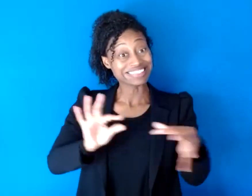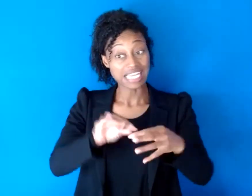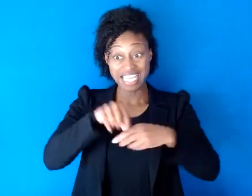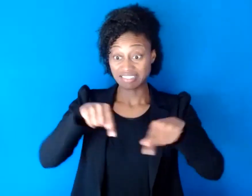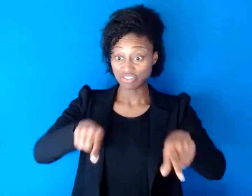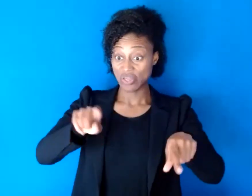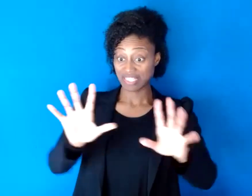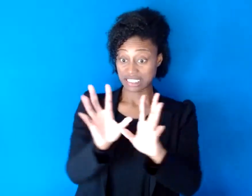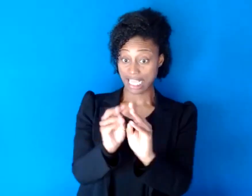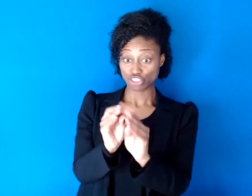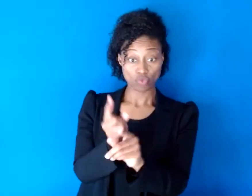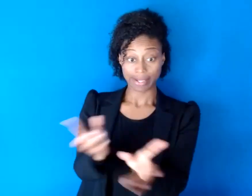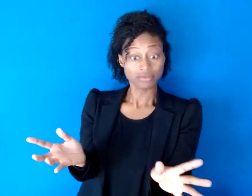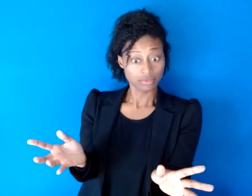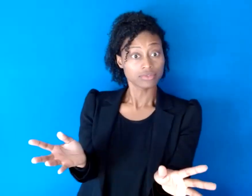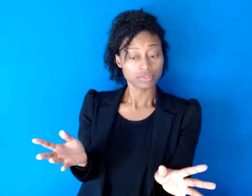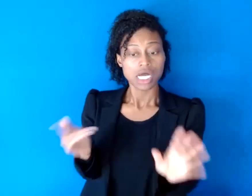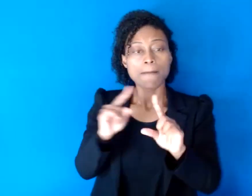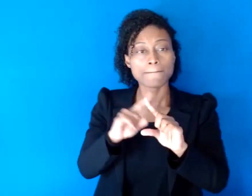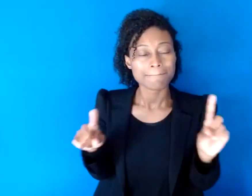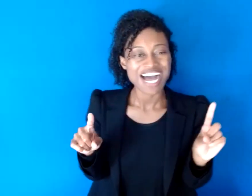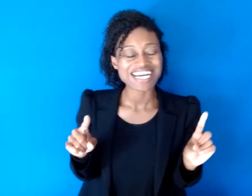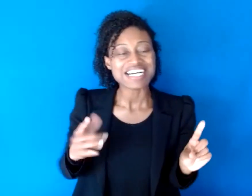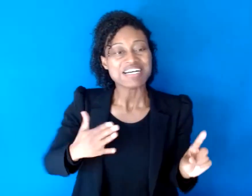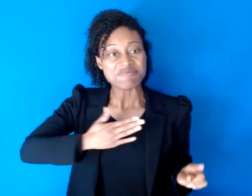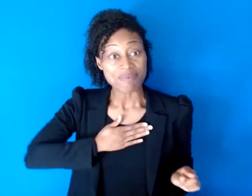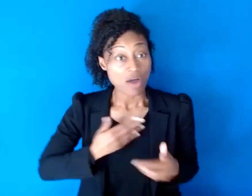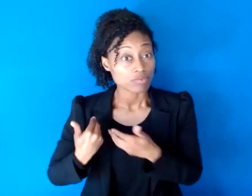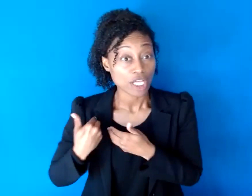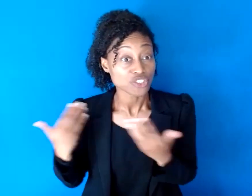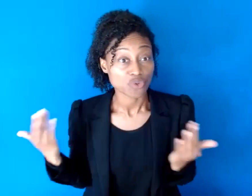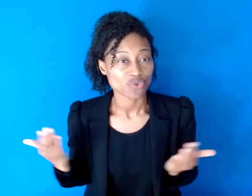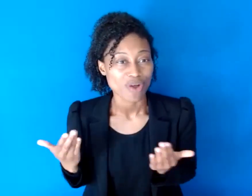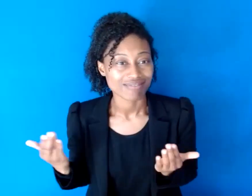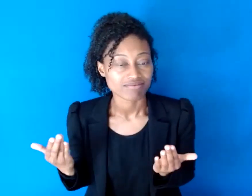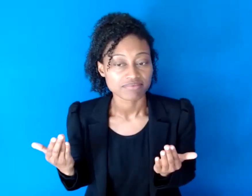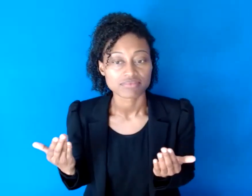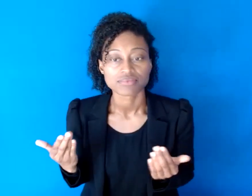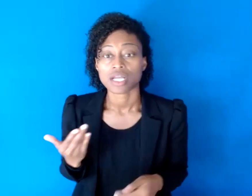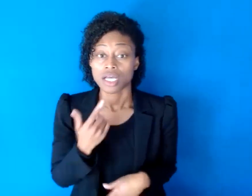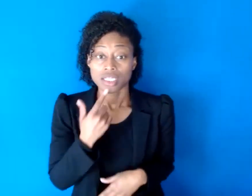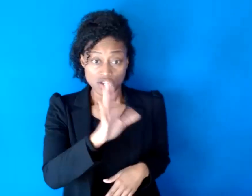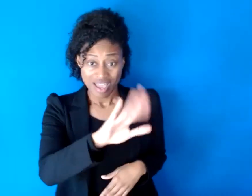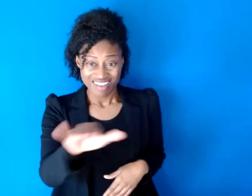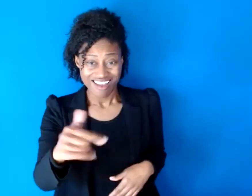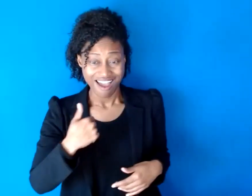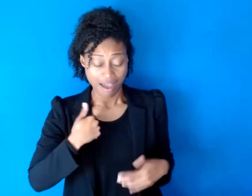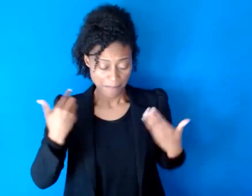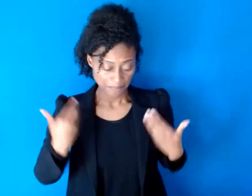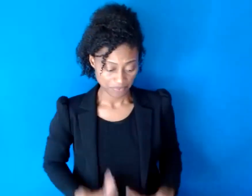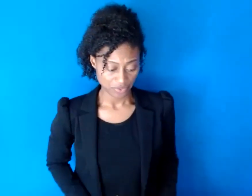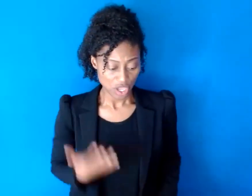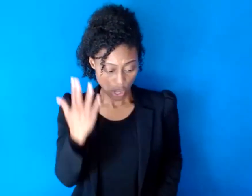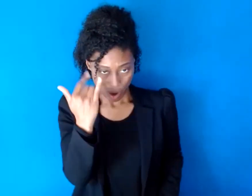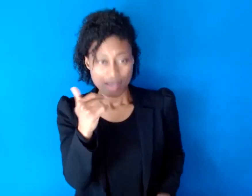right? But it is my responsibility to tell you, hey, this is why I'm this way, and let's have